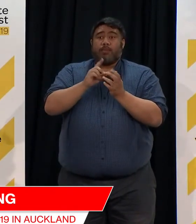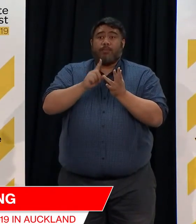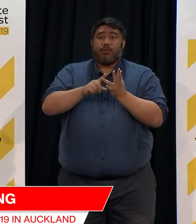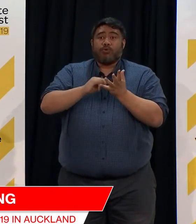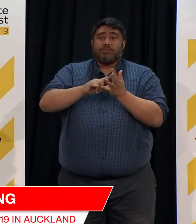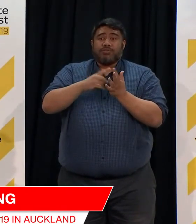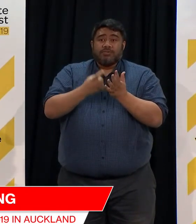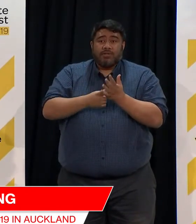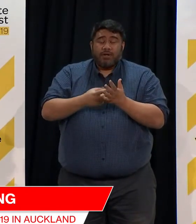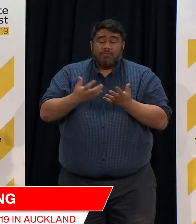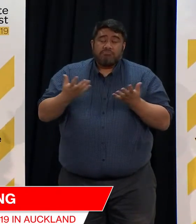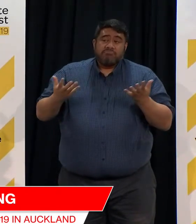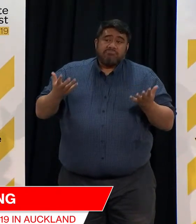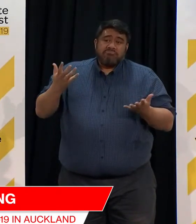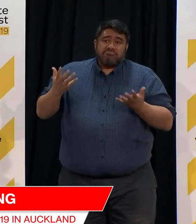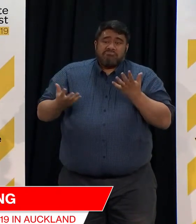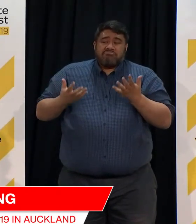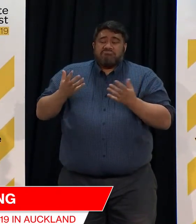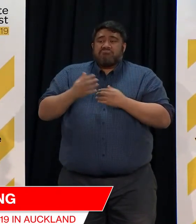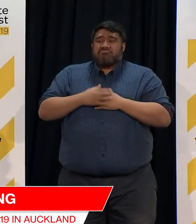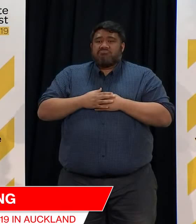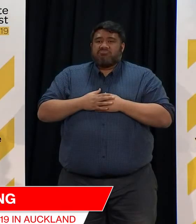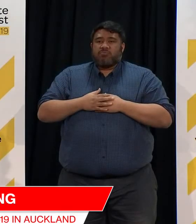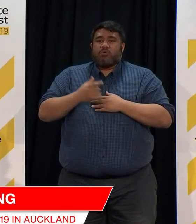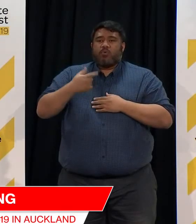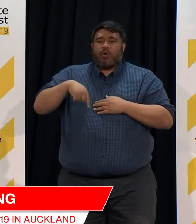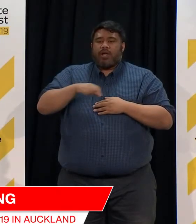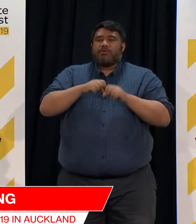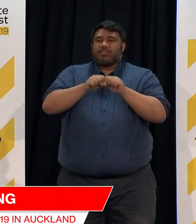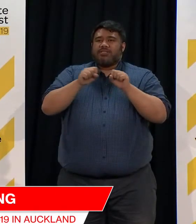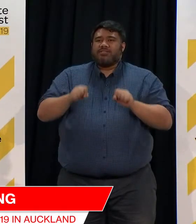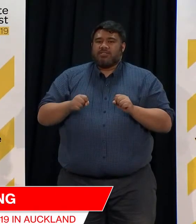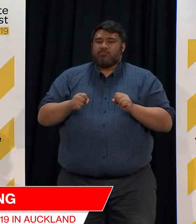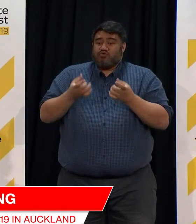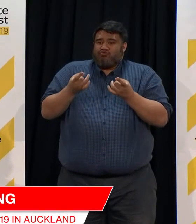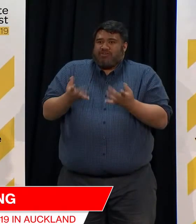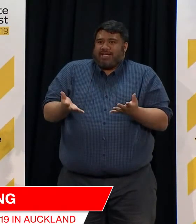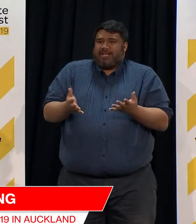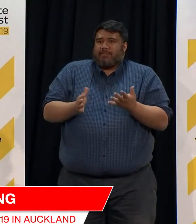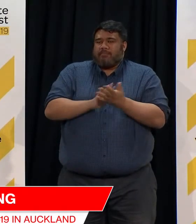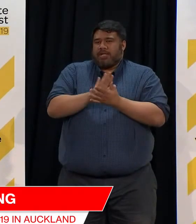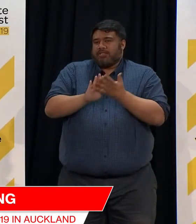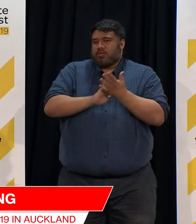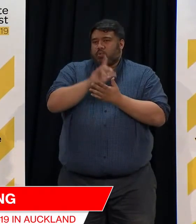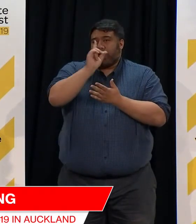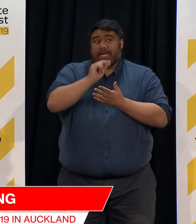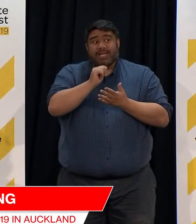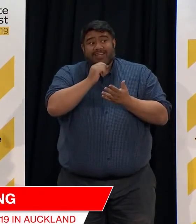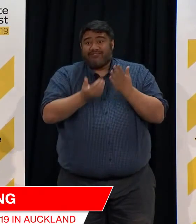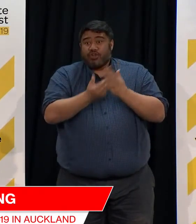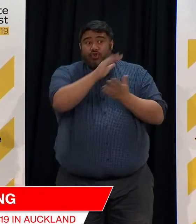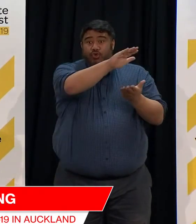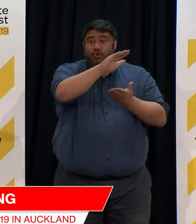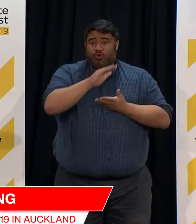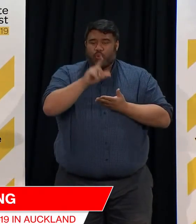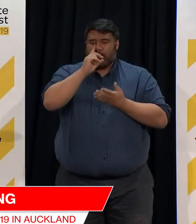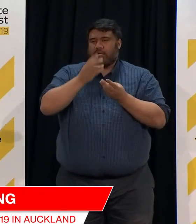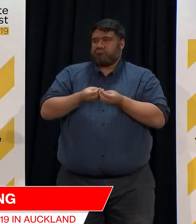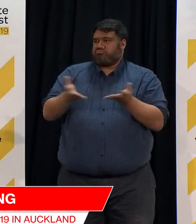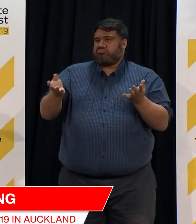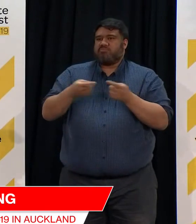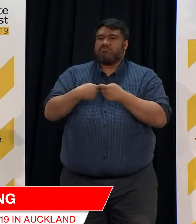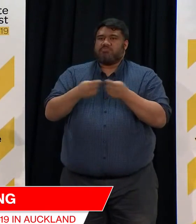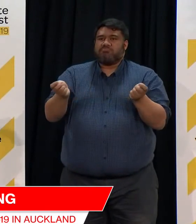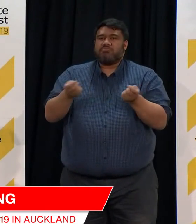of vaccination that's required, or an ongoing round of vaccination that's required, we will have systems that are in place that are able to do that. Joe. Has